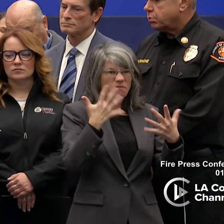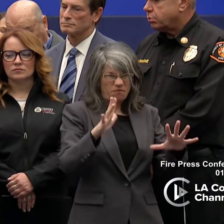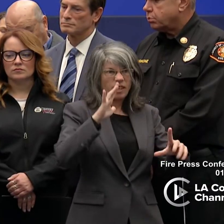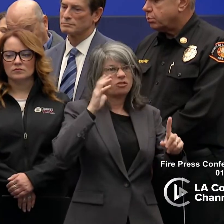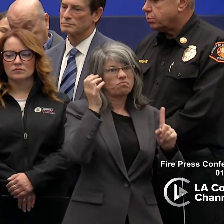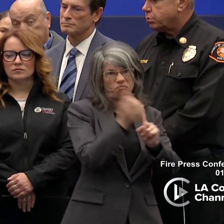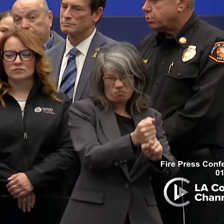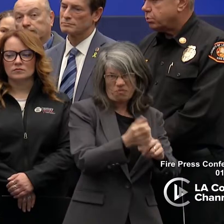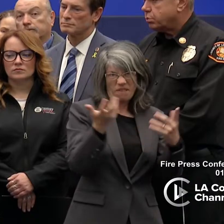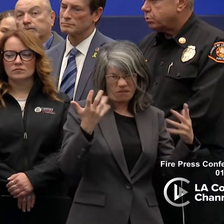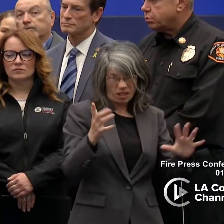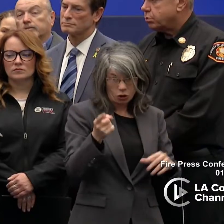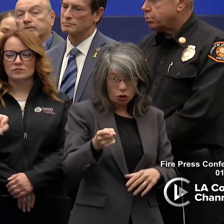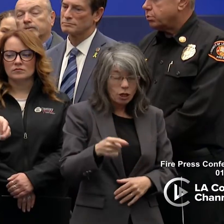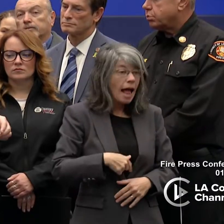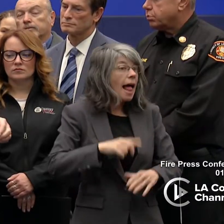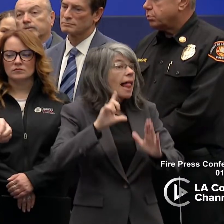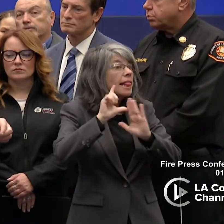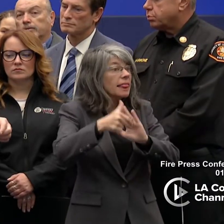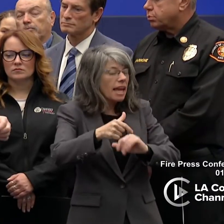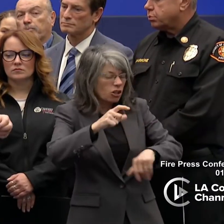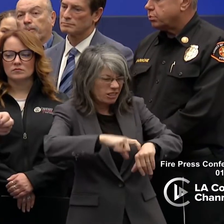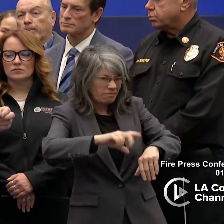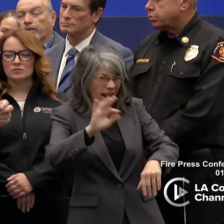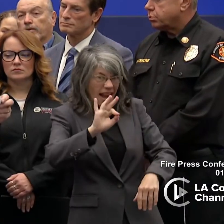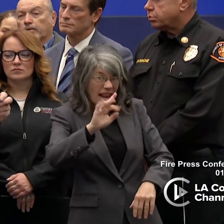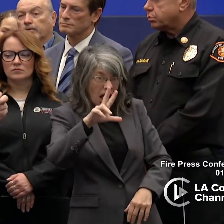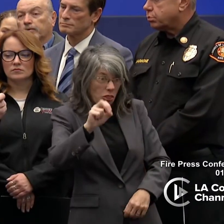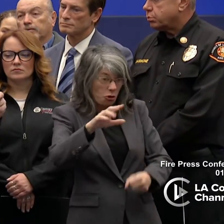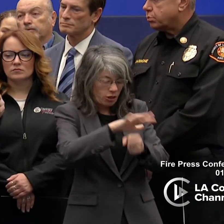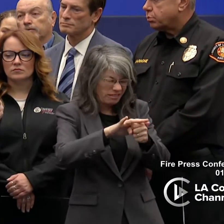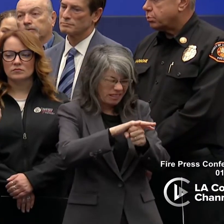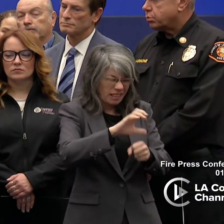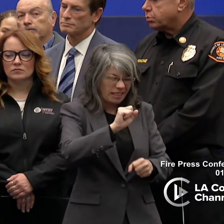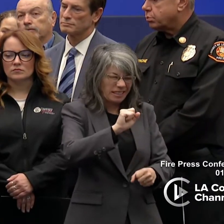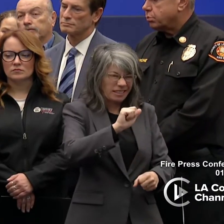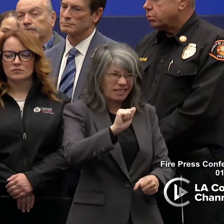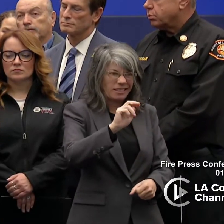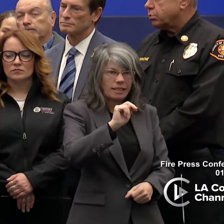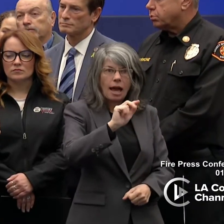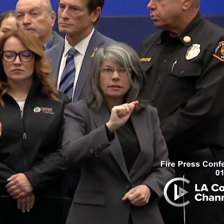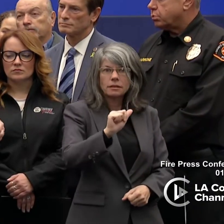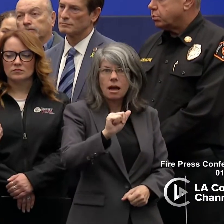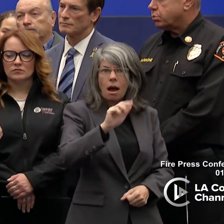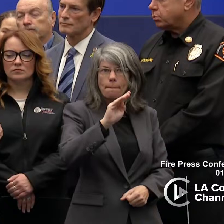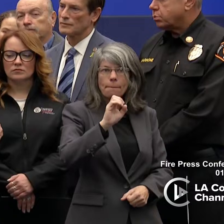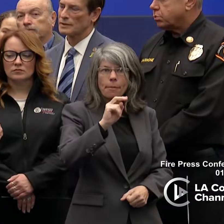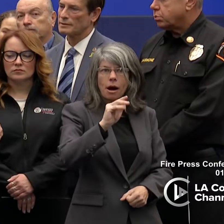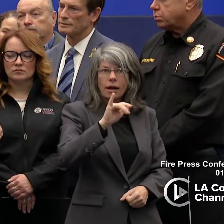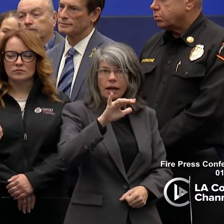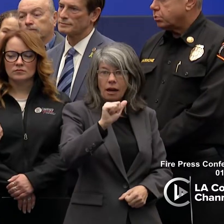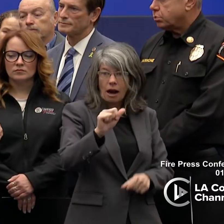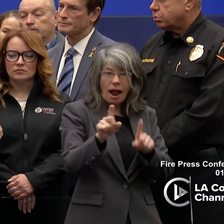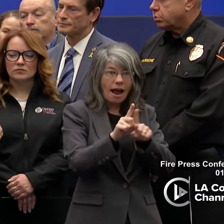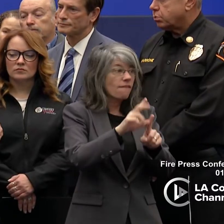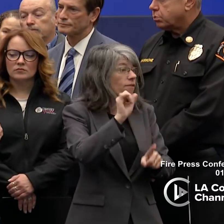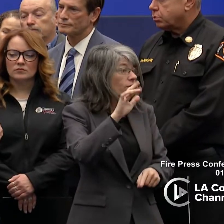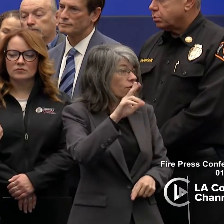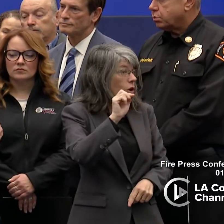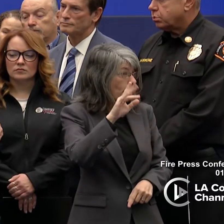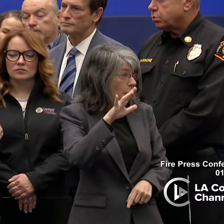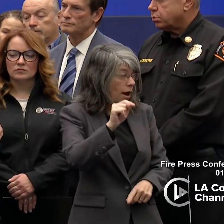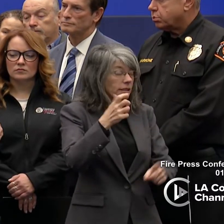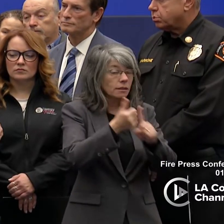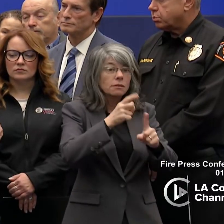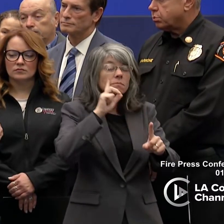Later that evening, at about 9:30 in the area of Santa Monica and Vermont, Fire department personnel responded to reports of a